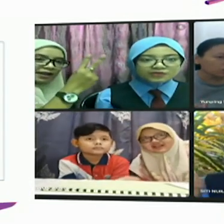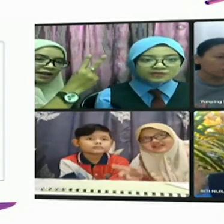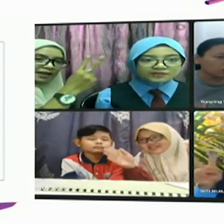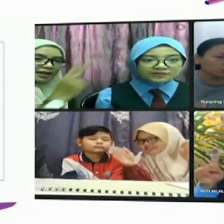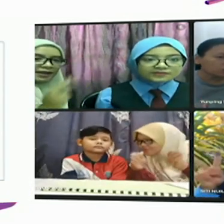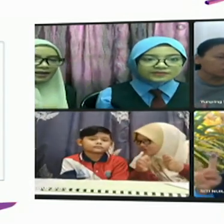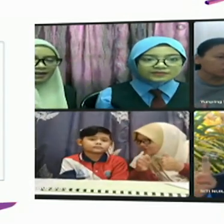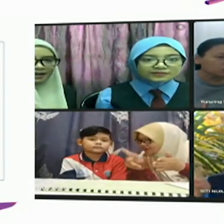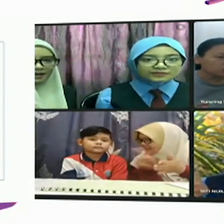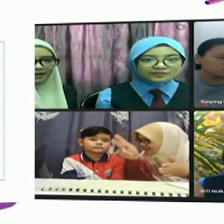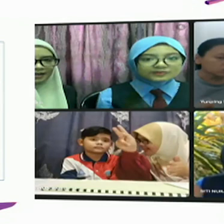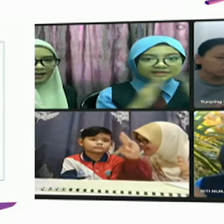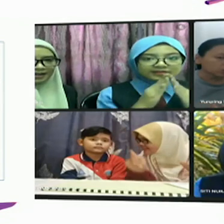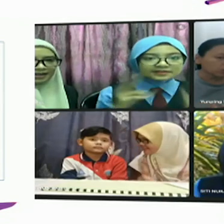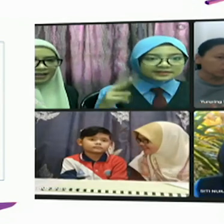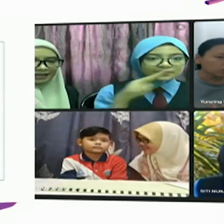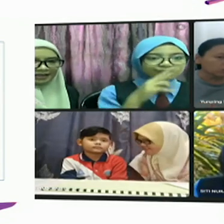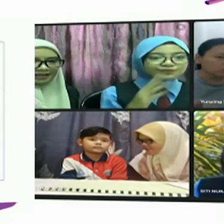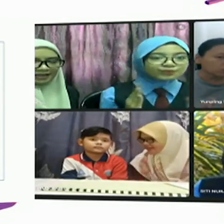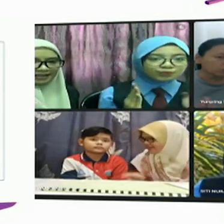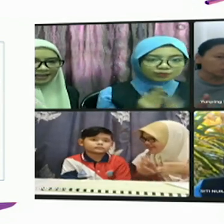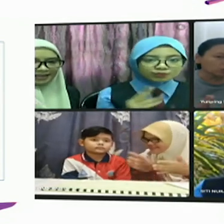Guy. Small object.